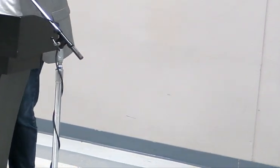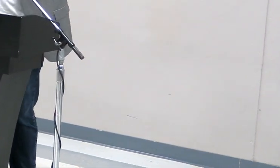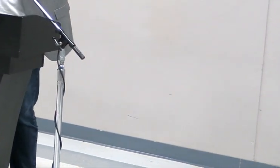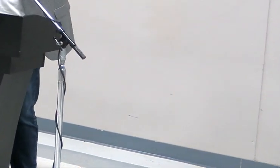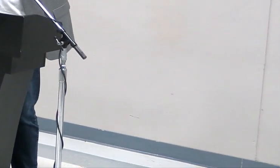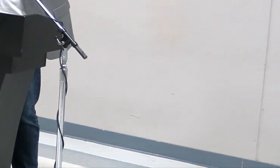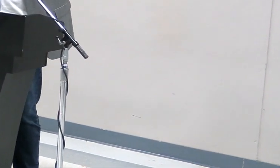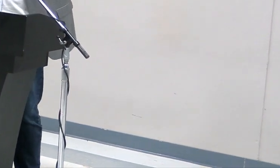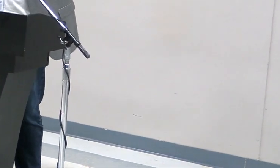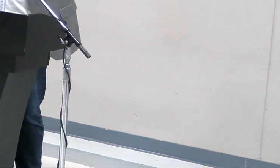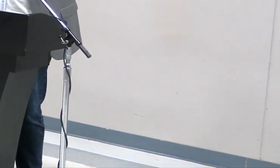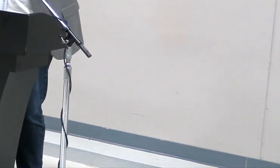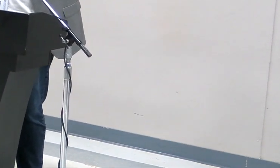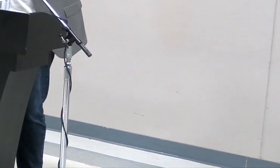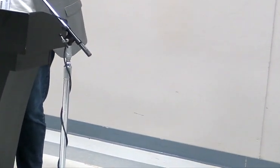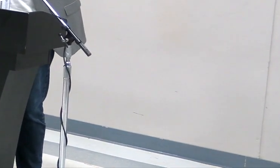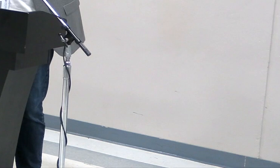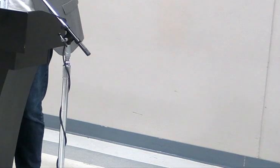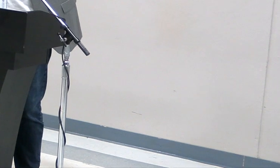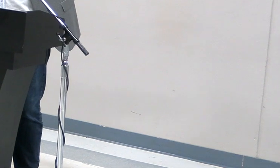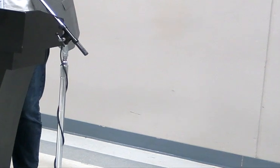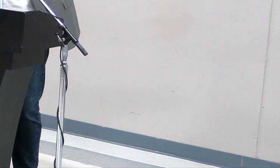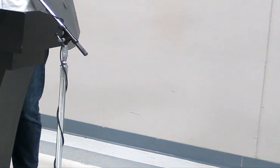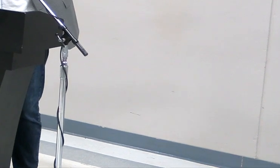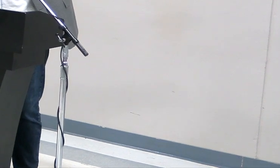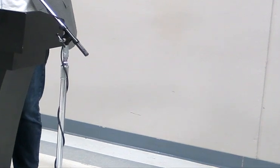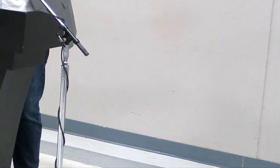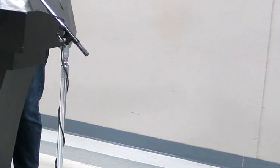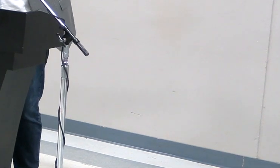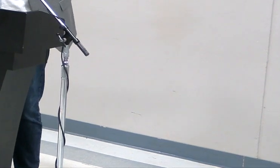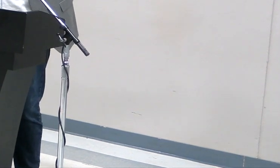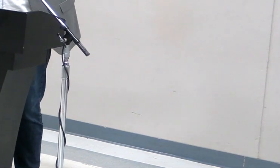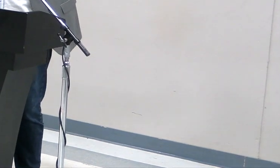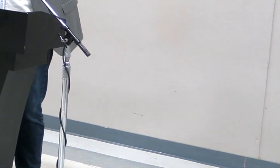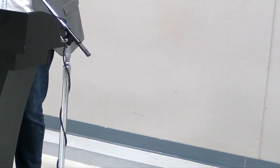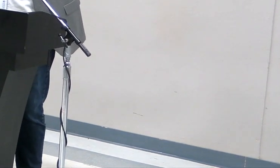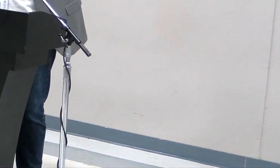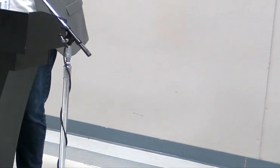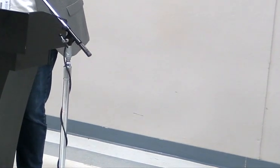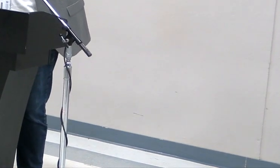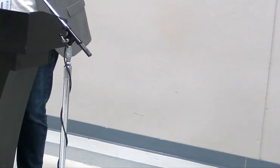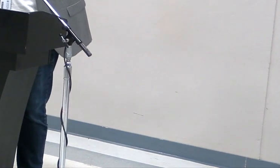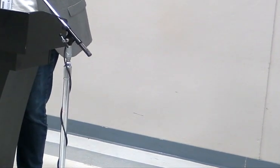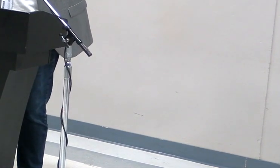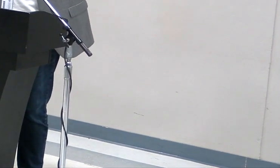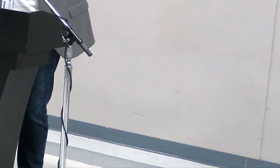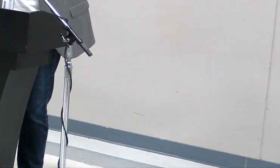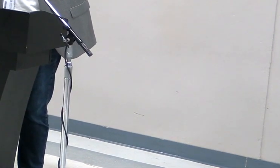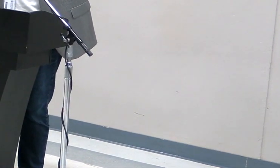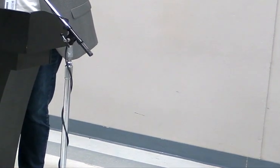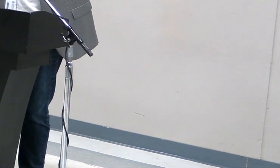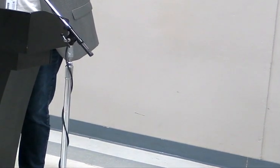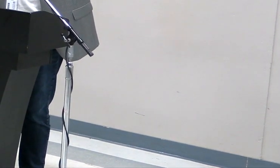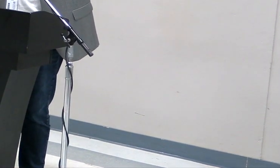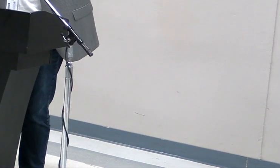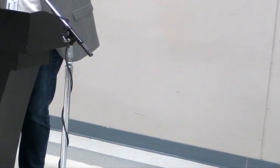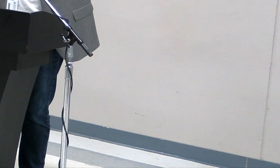Oh, one last thing. We got a cool new text thing. If you text BOR to 74121, that's